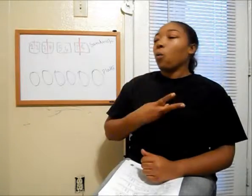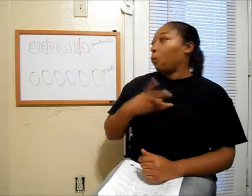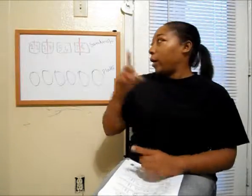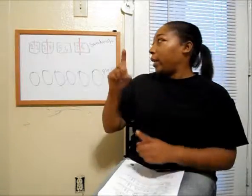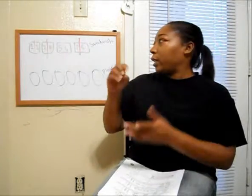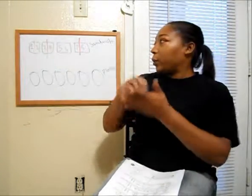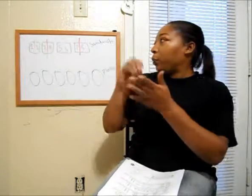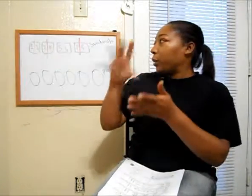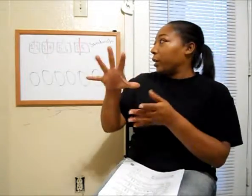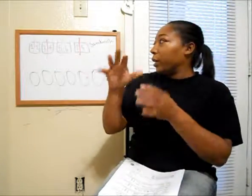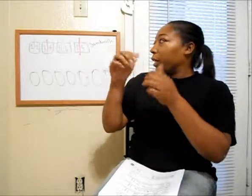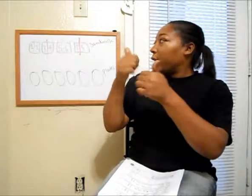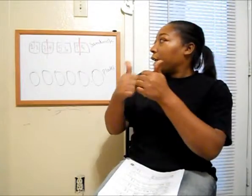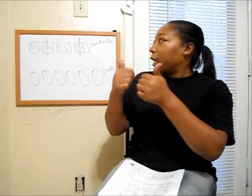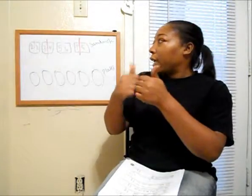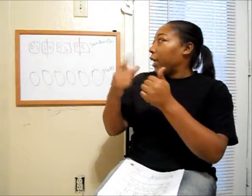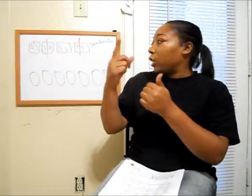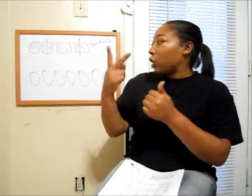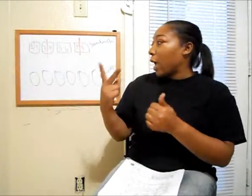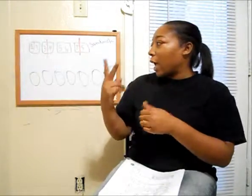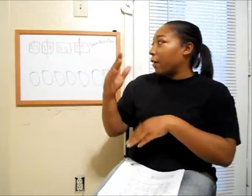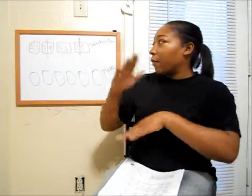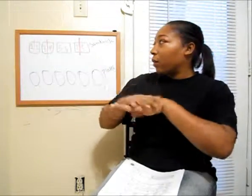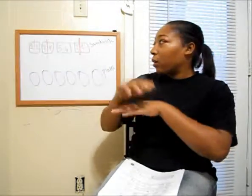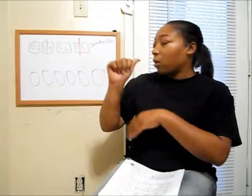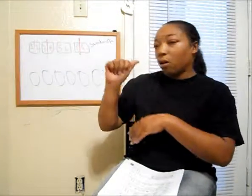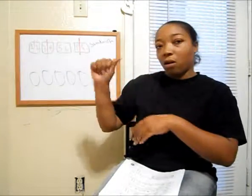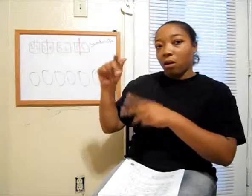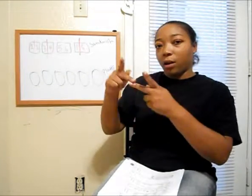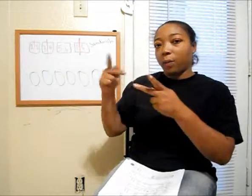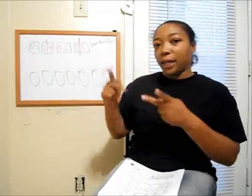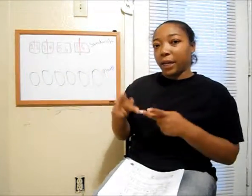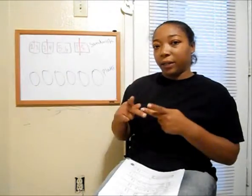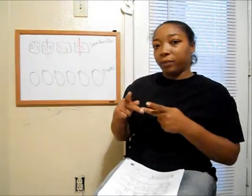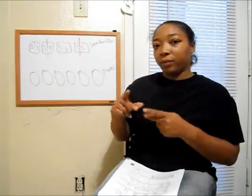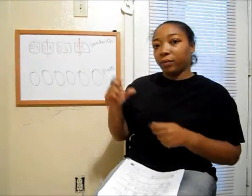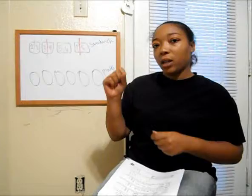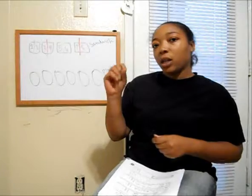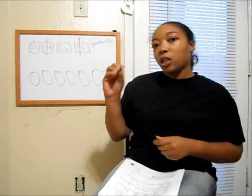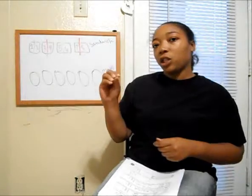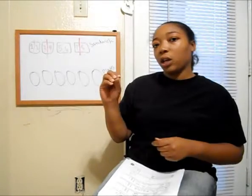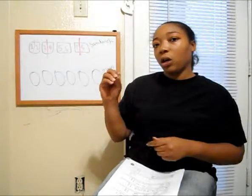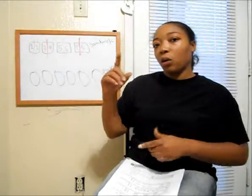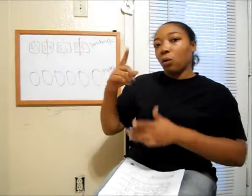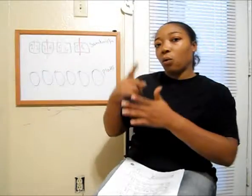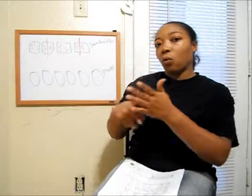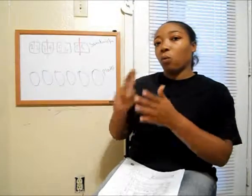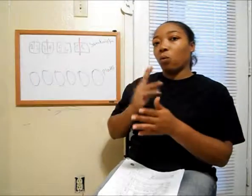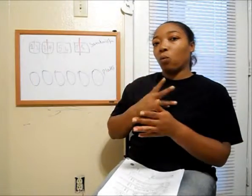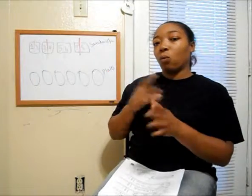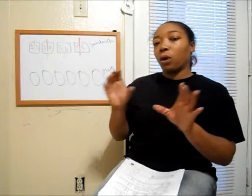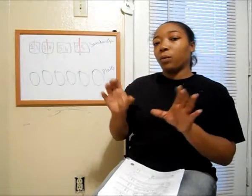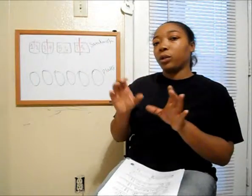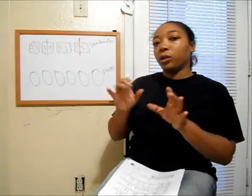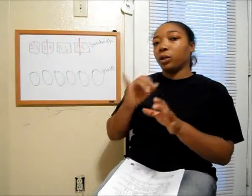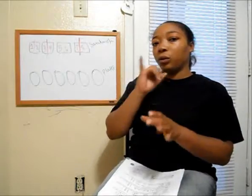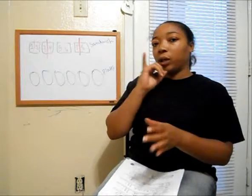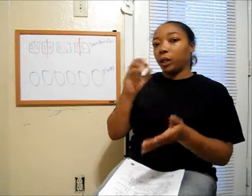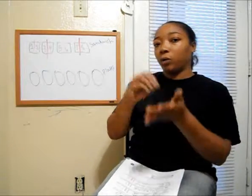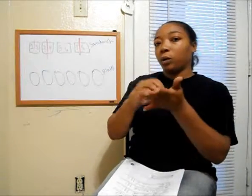We need to put each half on a plate. So what we'll do is we'll